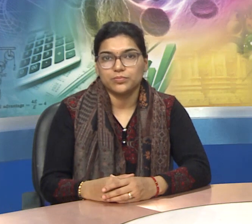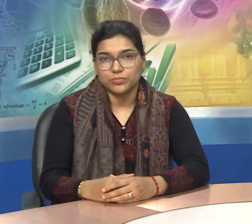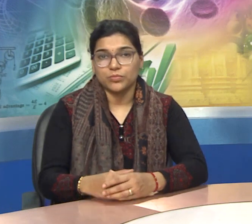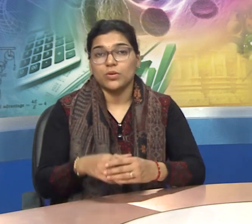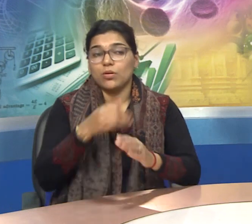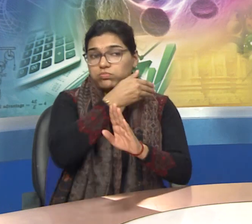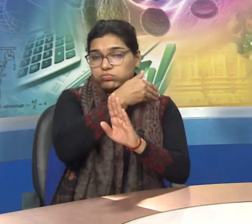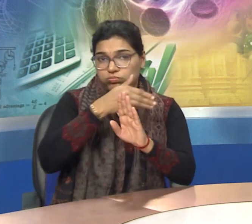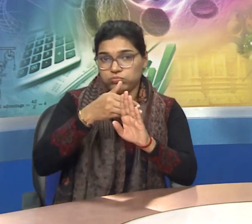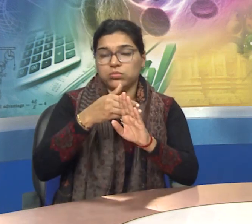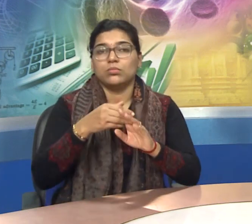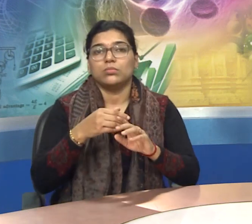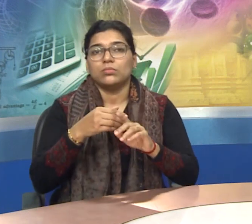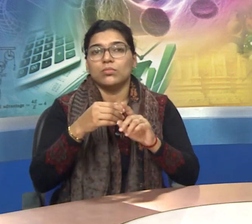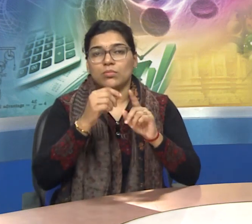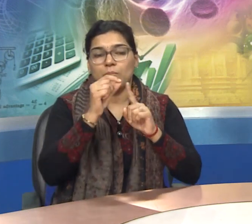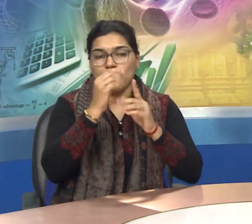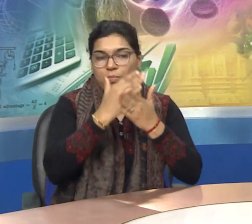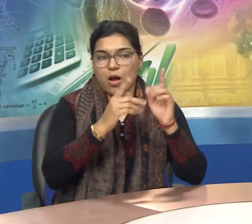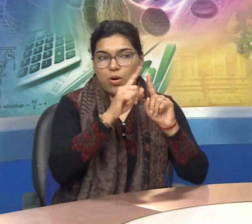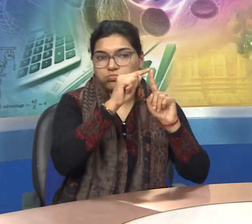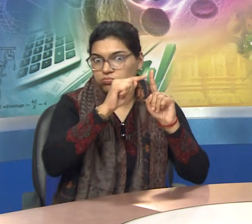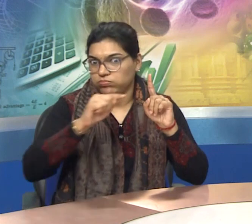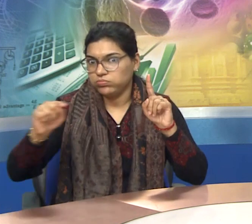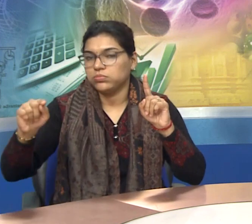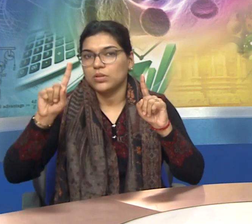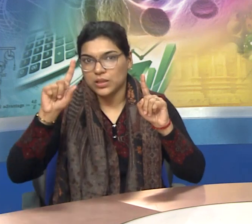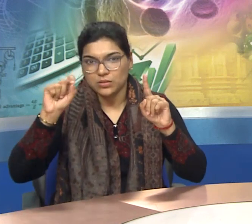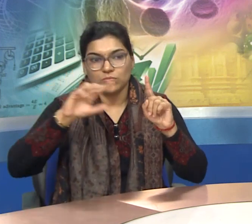Till now, we already have done videos till